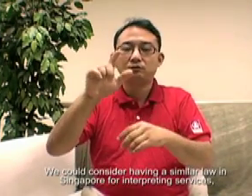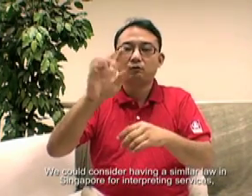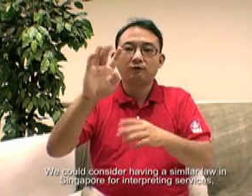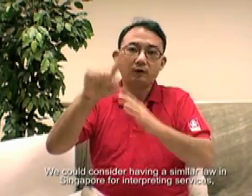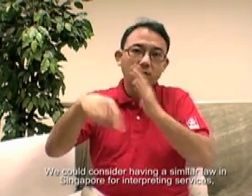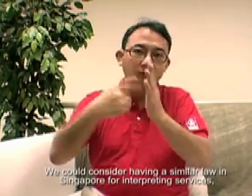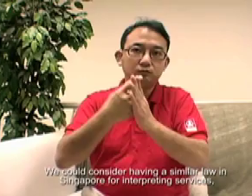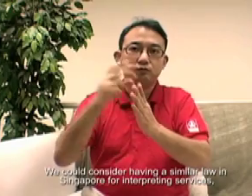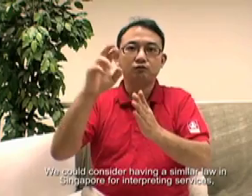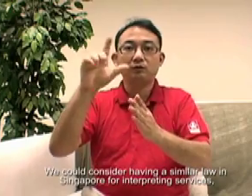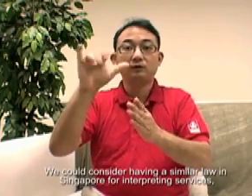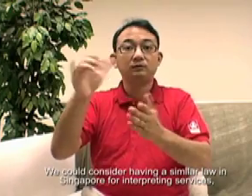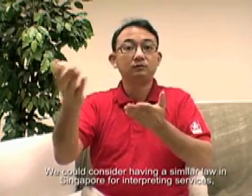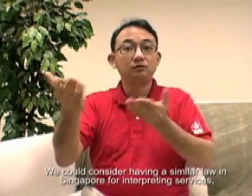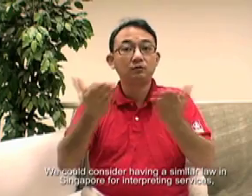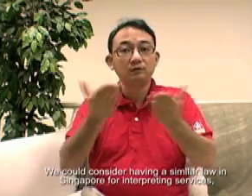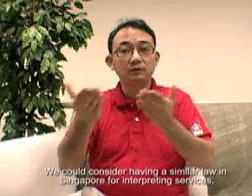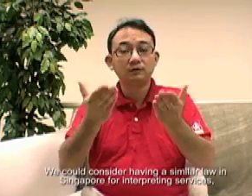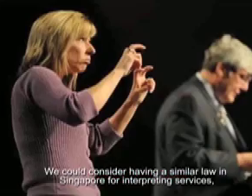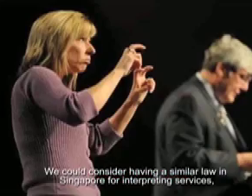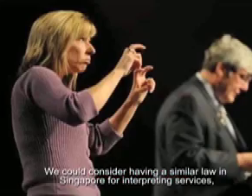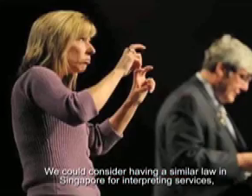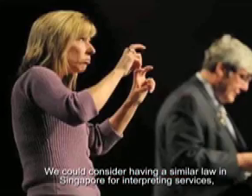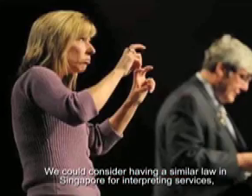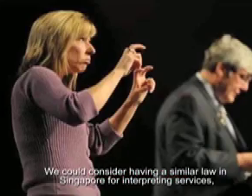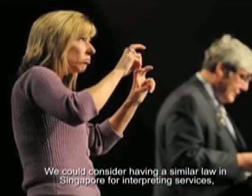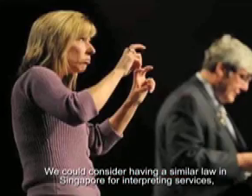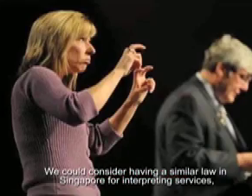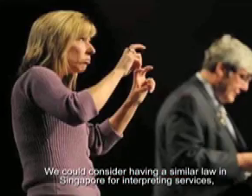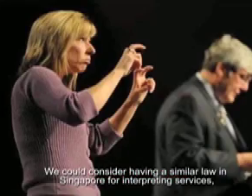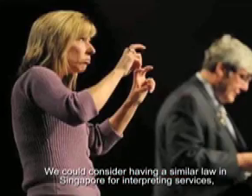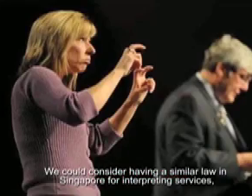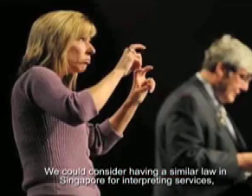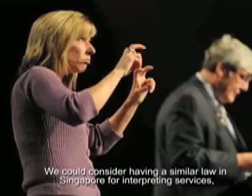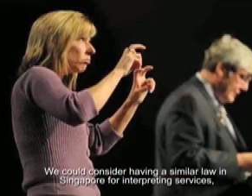We could consider having a similar law in Singapore for interpreting services.